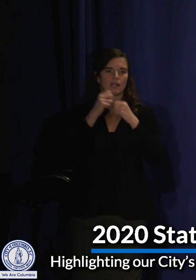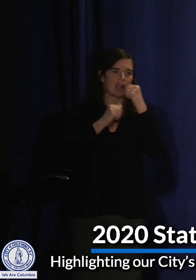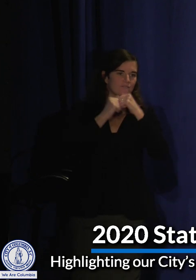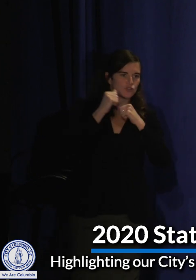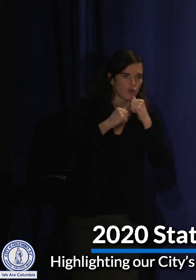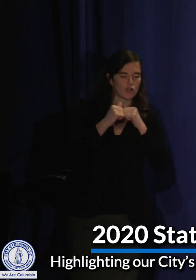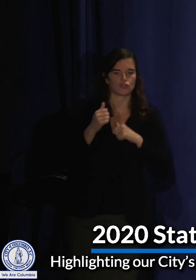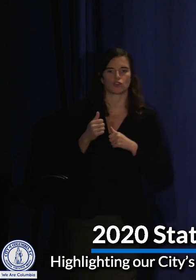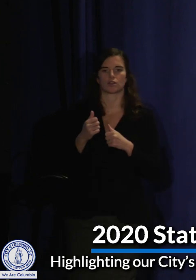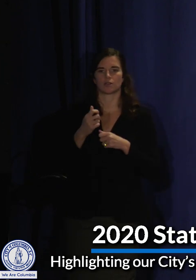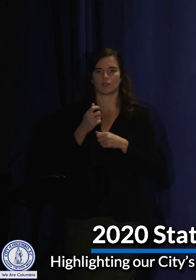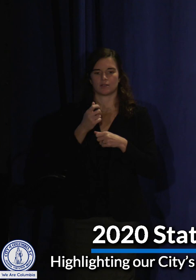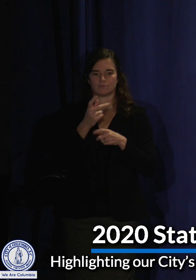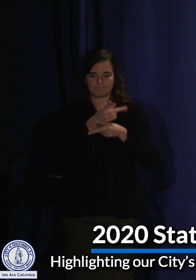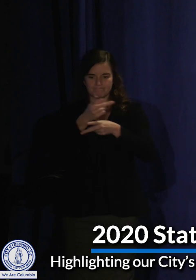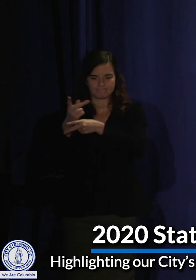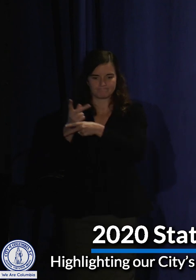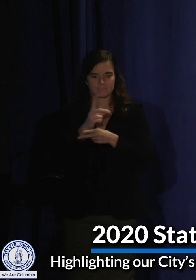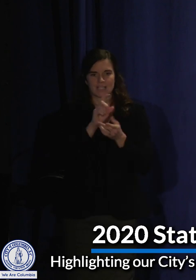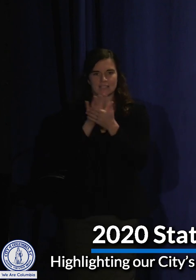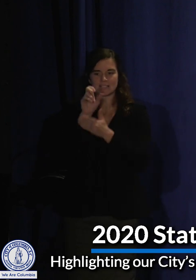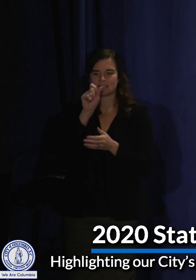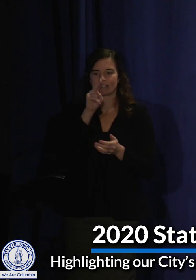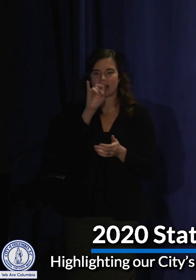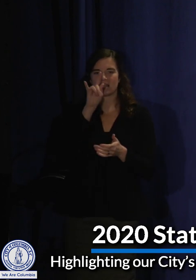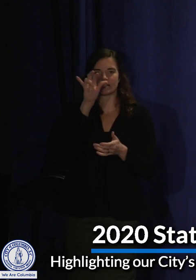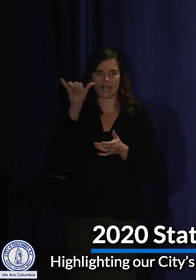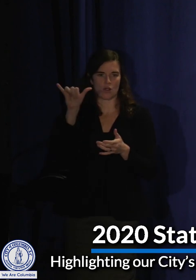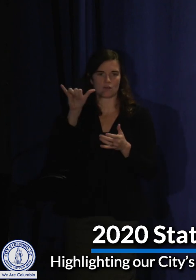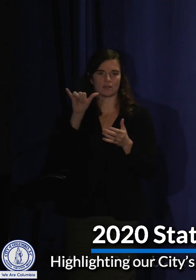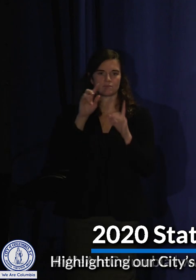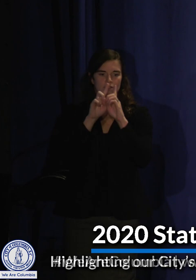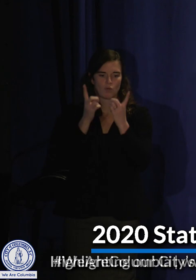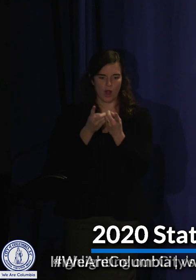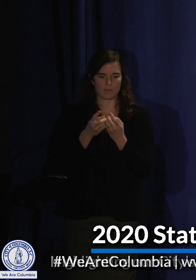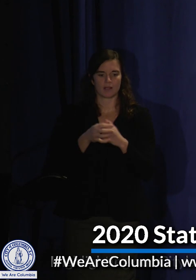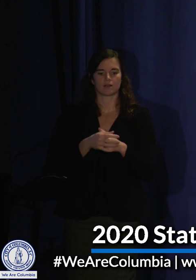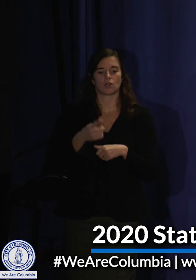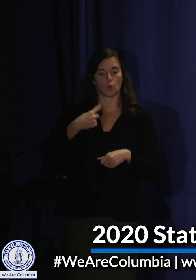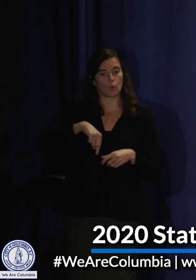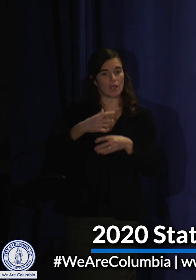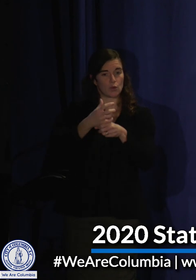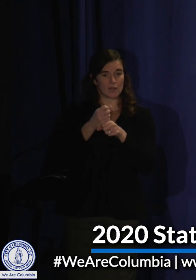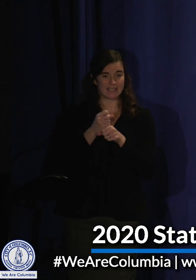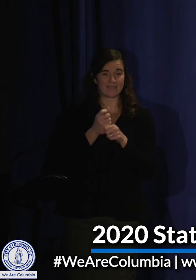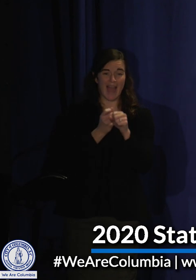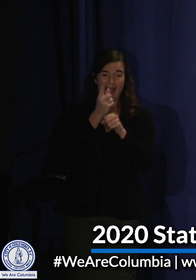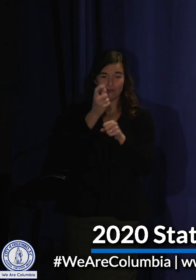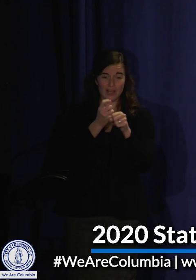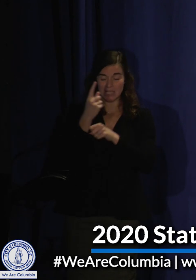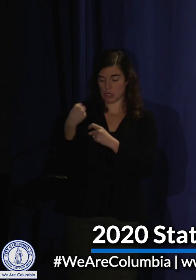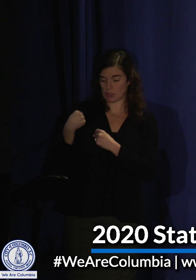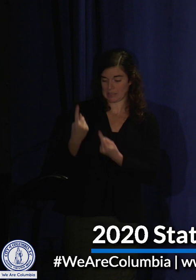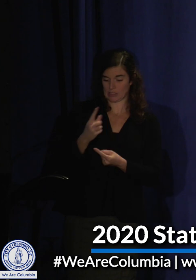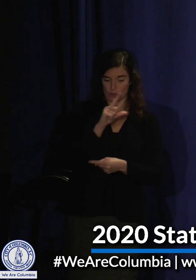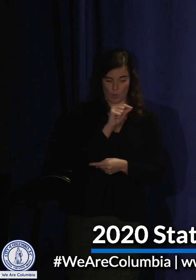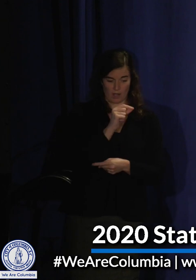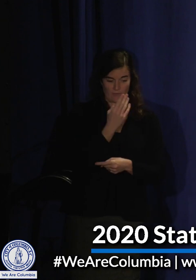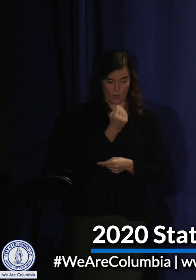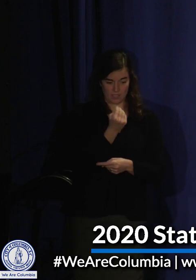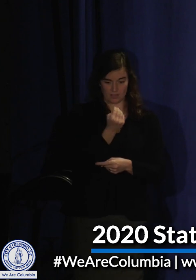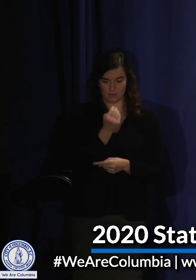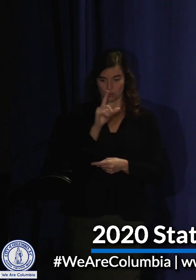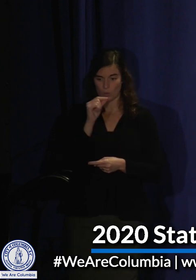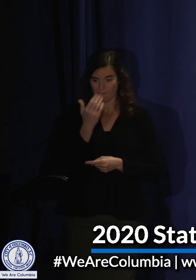our sanitary sewer overflows drop precipitously each year. We received each year since 2014,